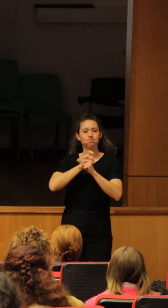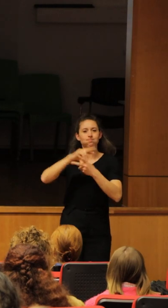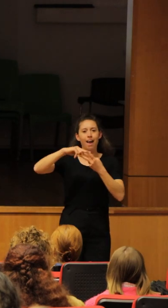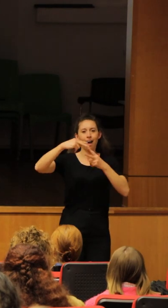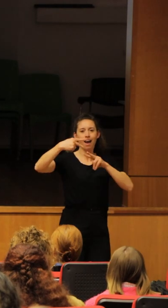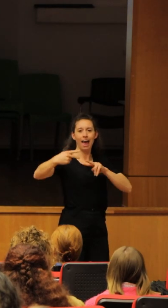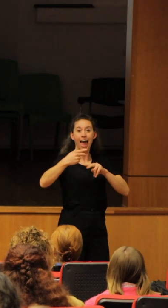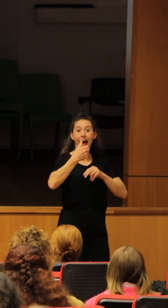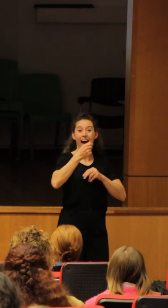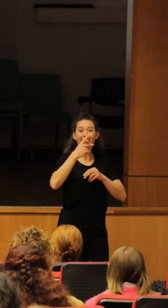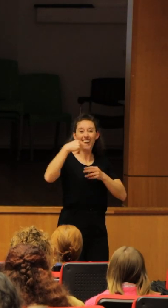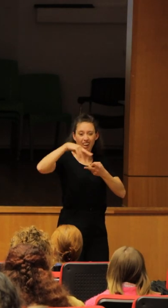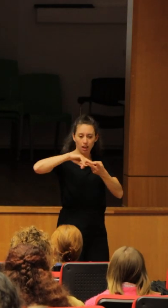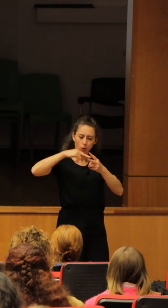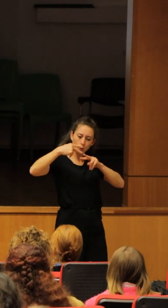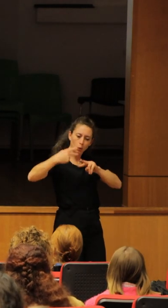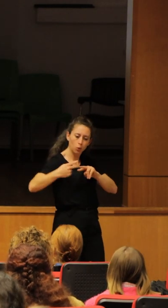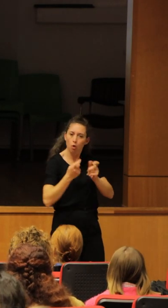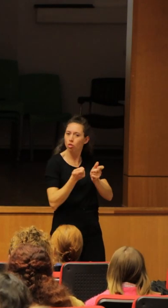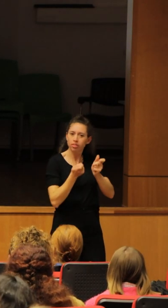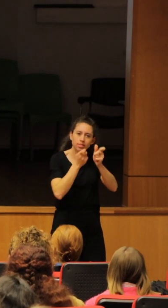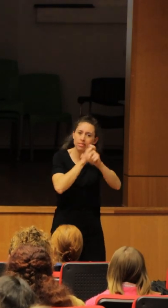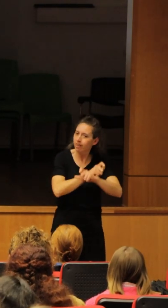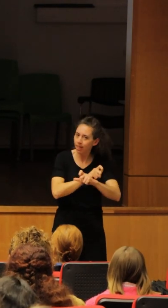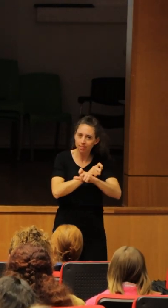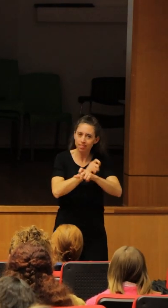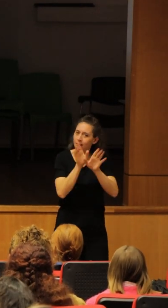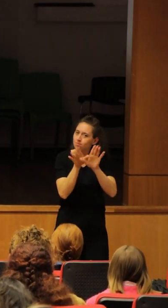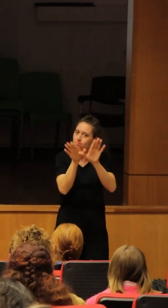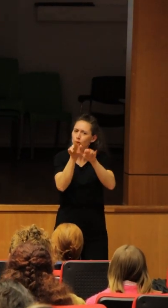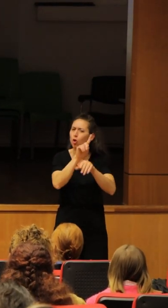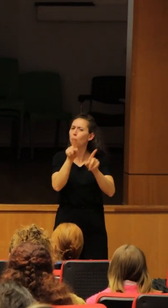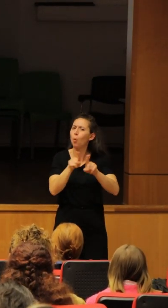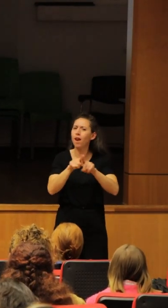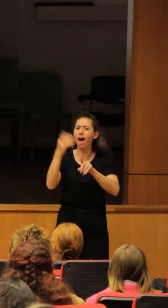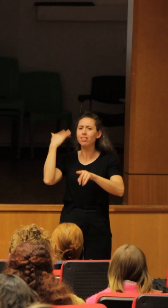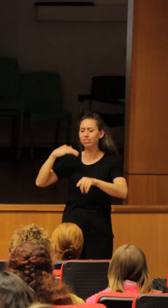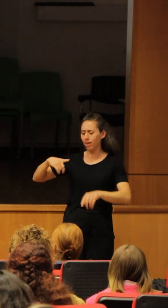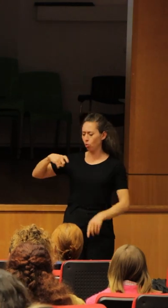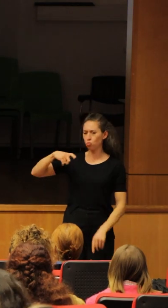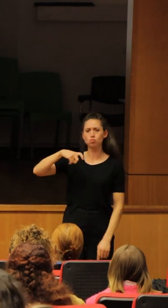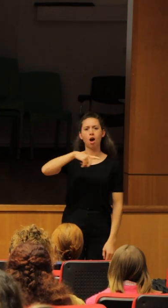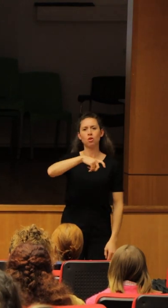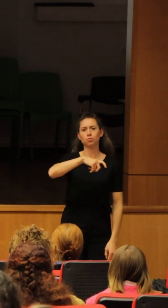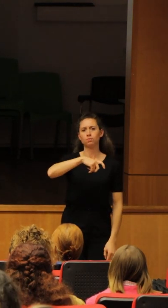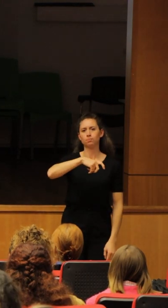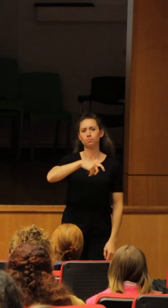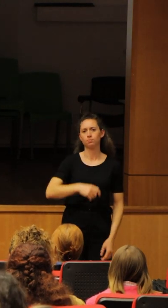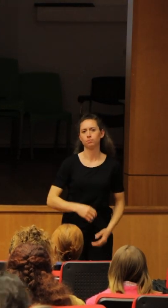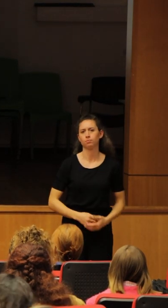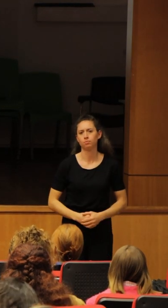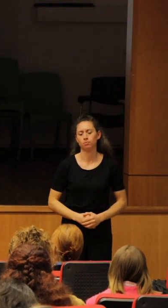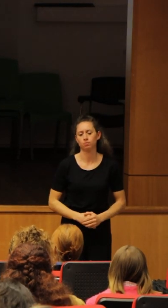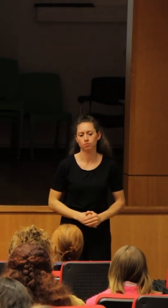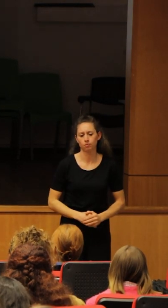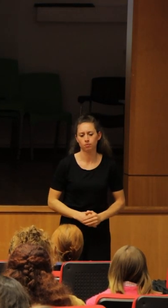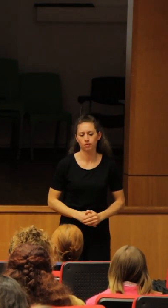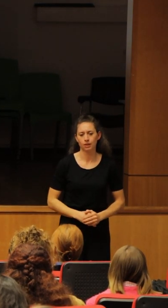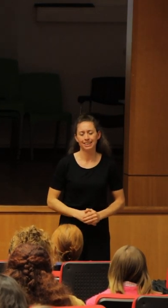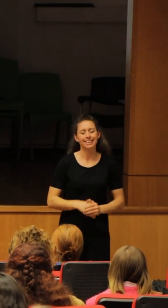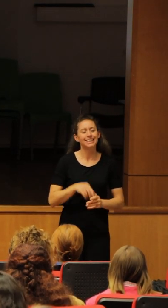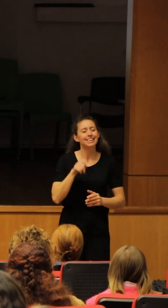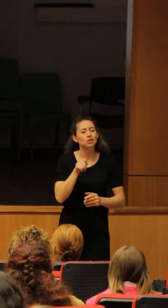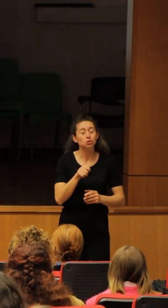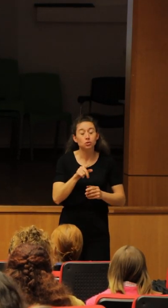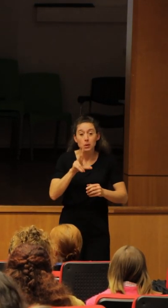genética. El ADN de la mariposa es completamente diferente a lo que era el de la larva o gusano. So, this is an amazing thing. Es